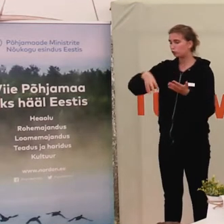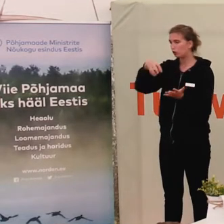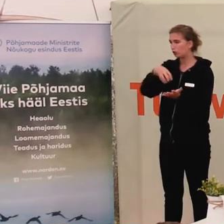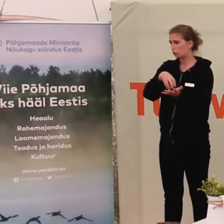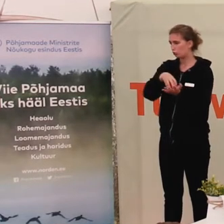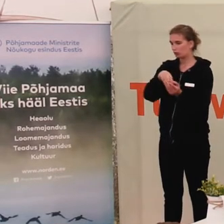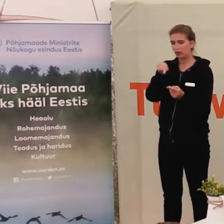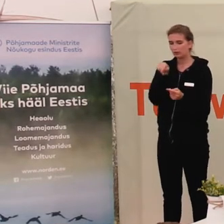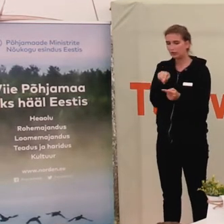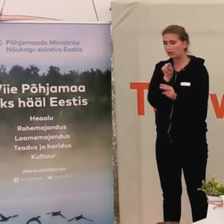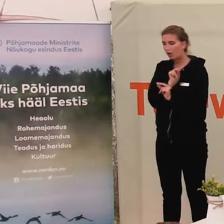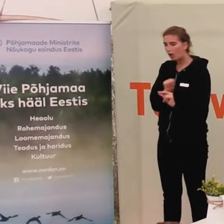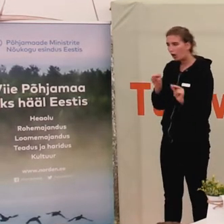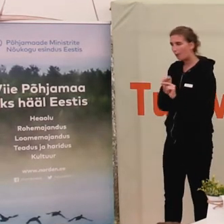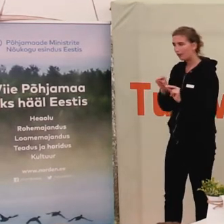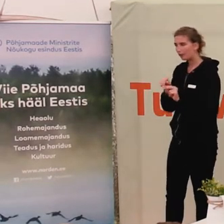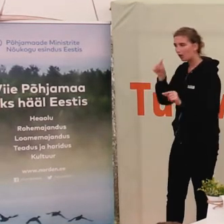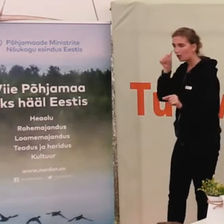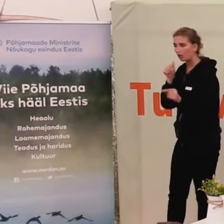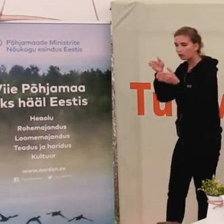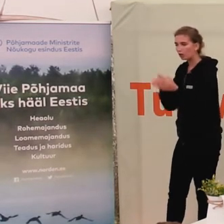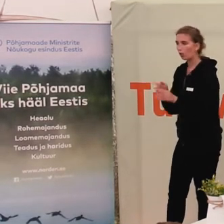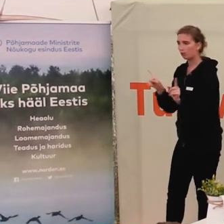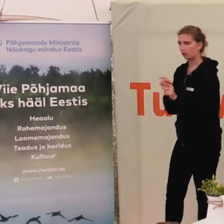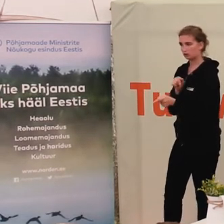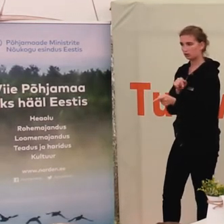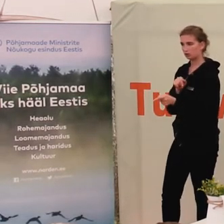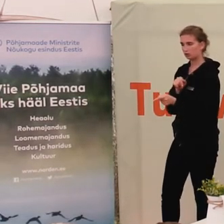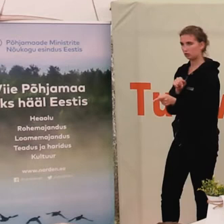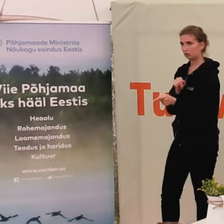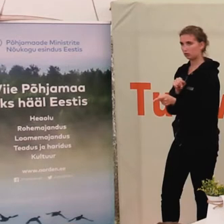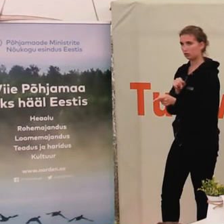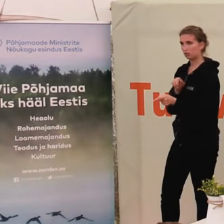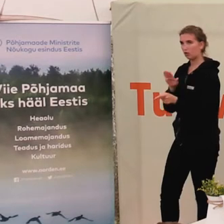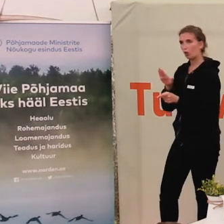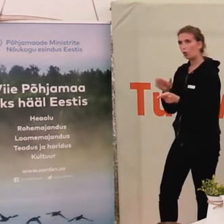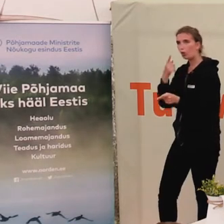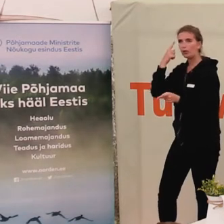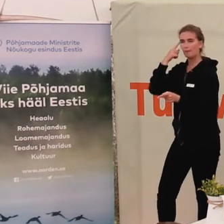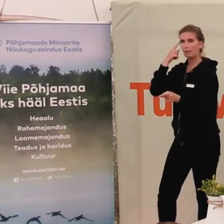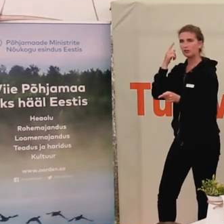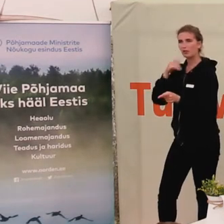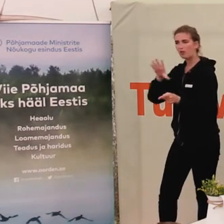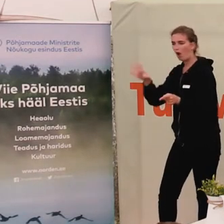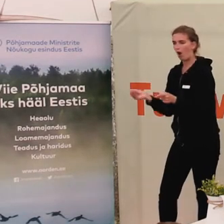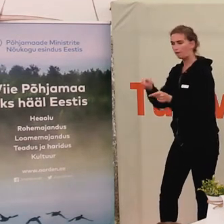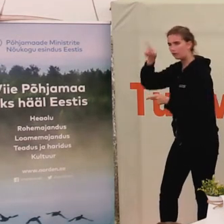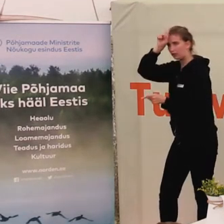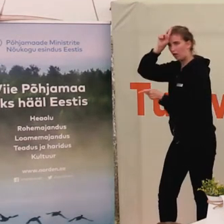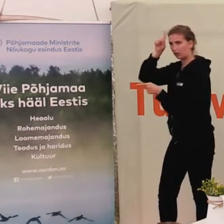teach what a role of woman is. And when I think of some African